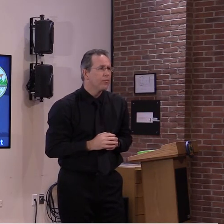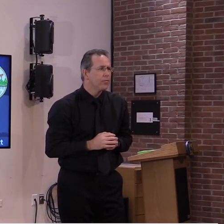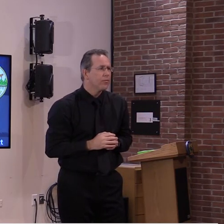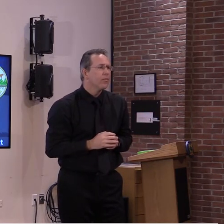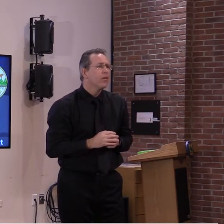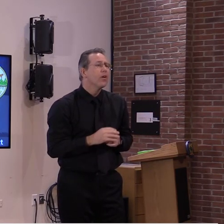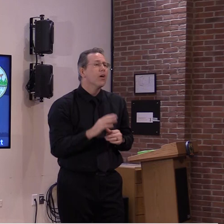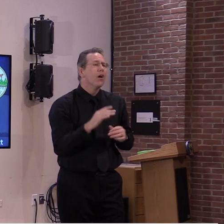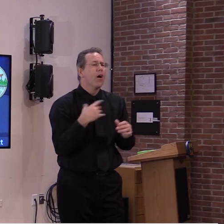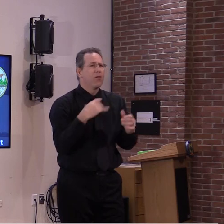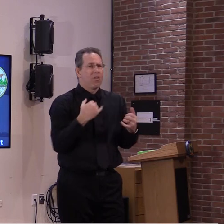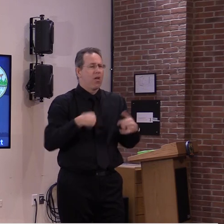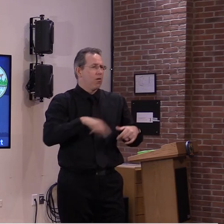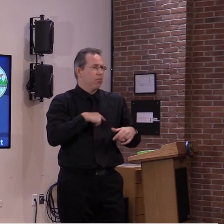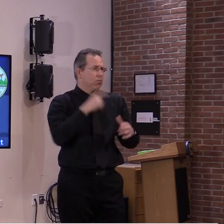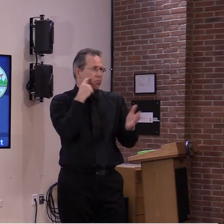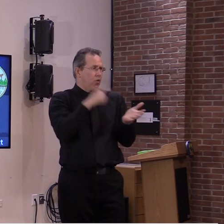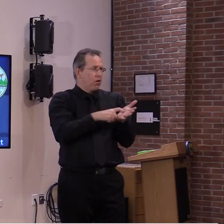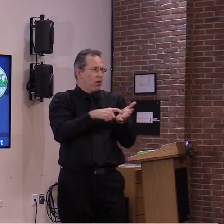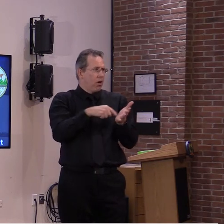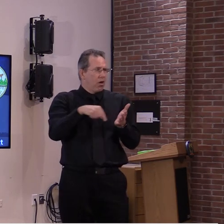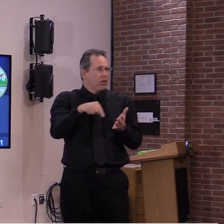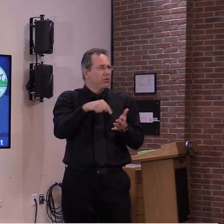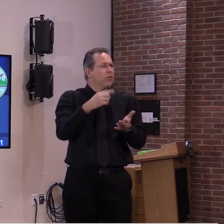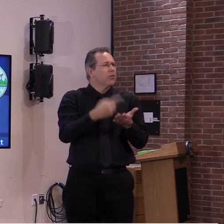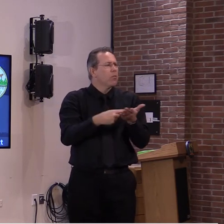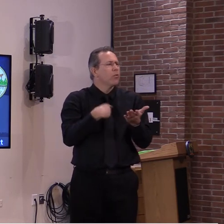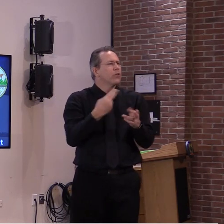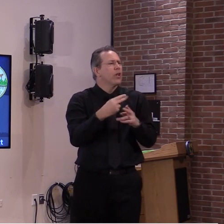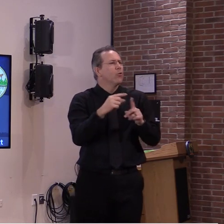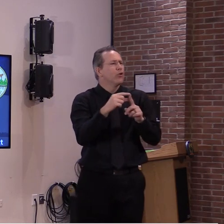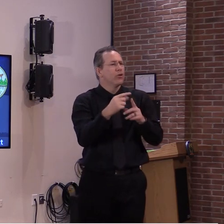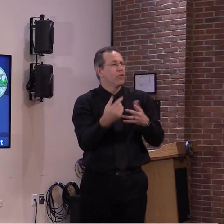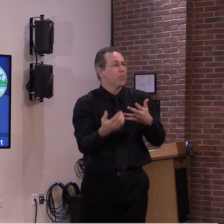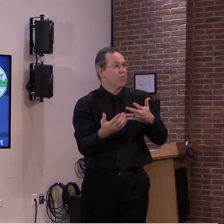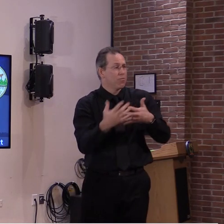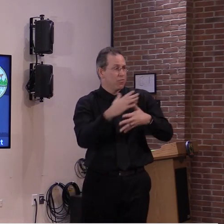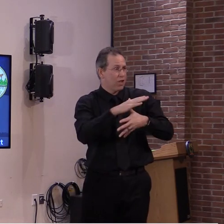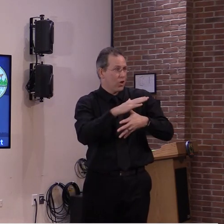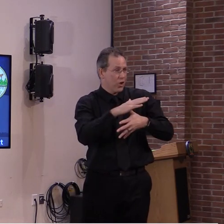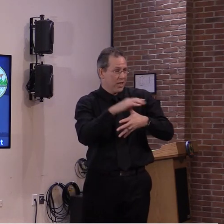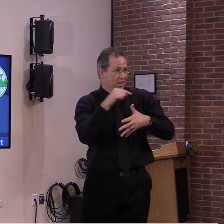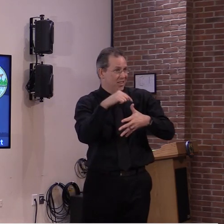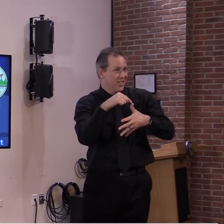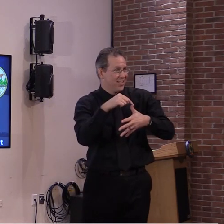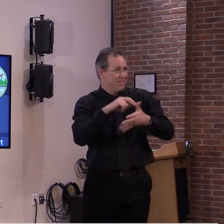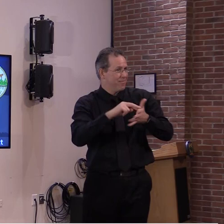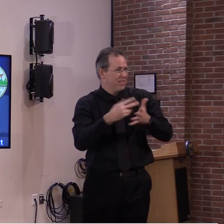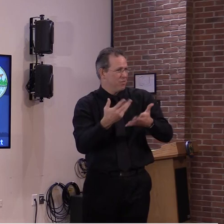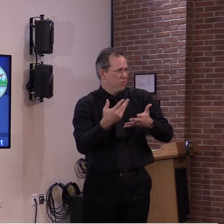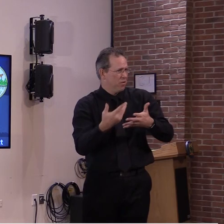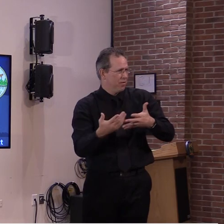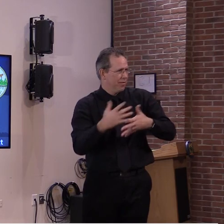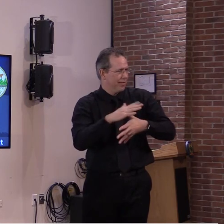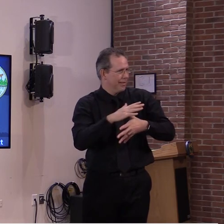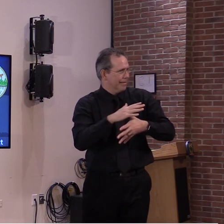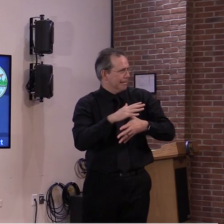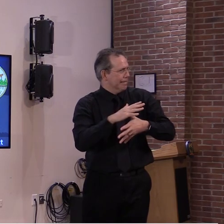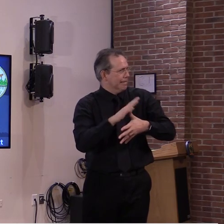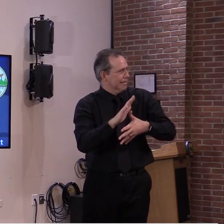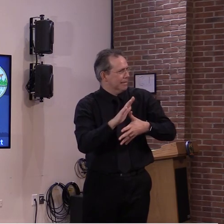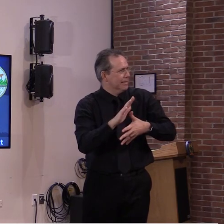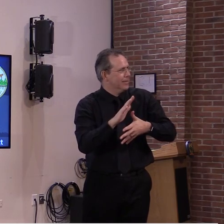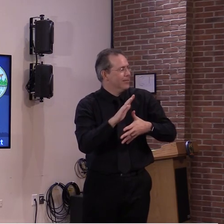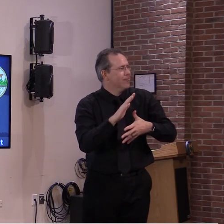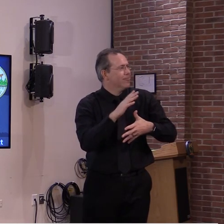recognizing that sometimes use of the word prioritization is actually not going to have the desired effect,